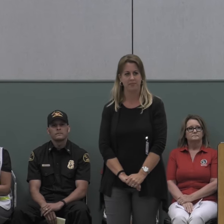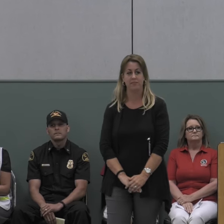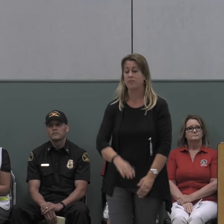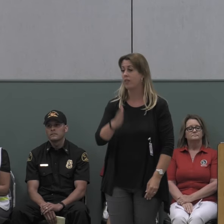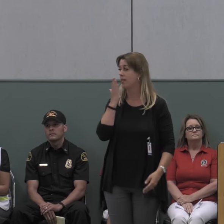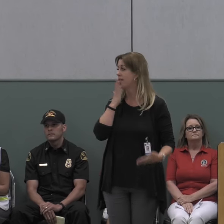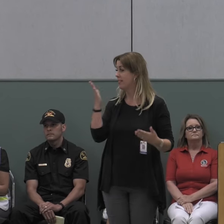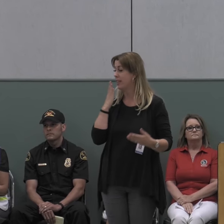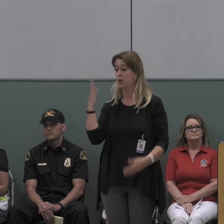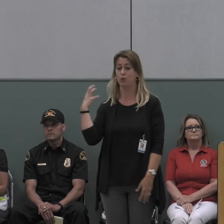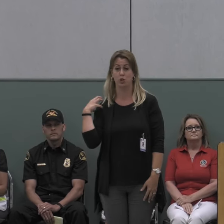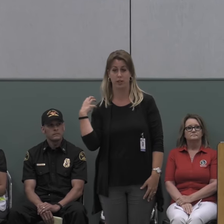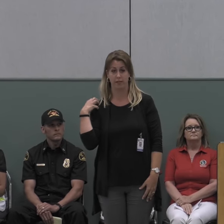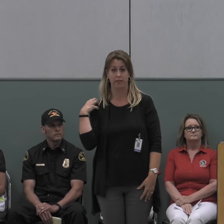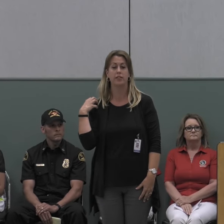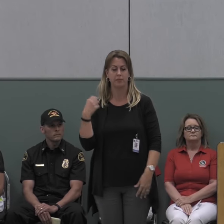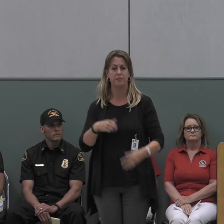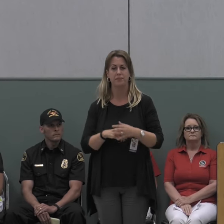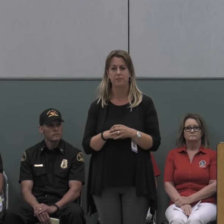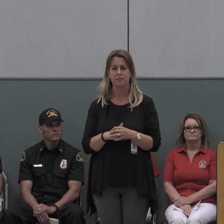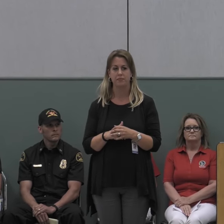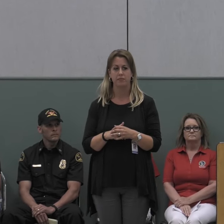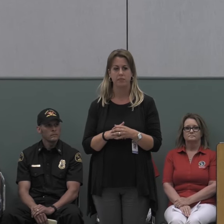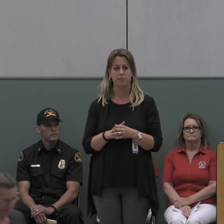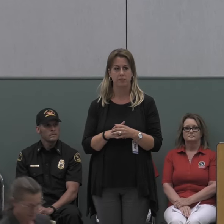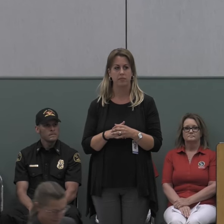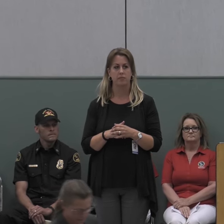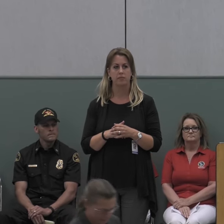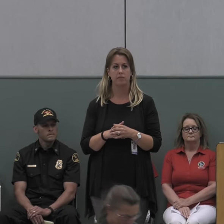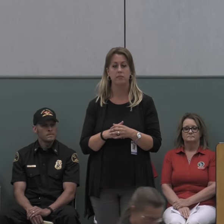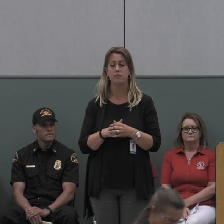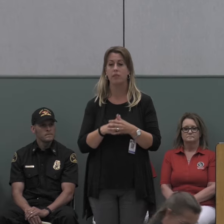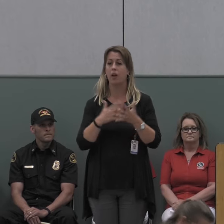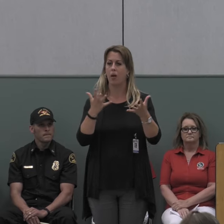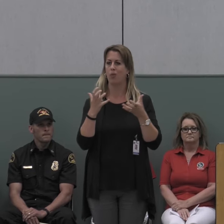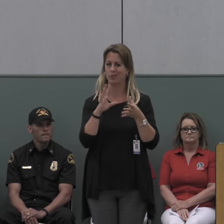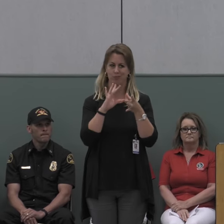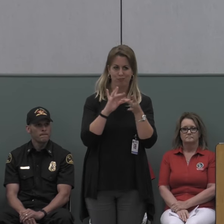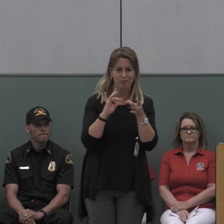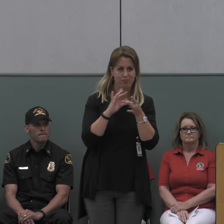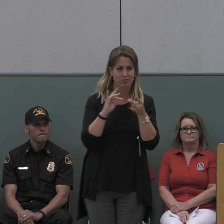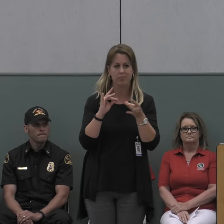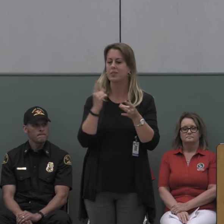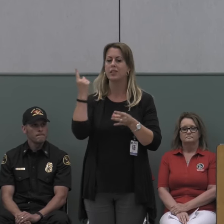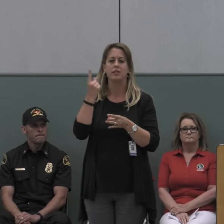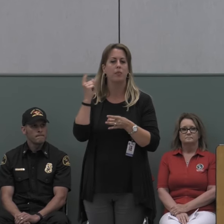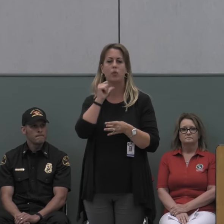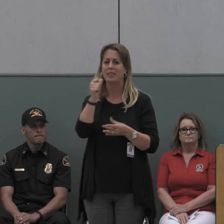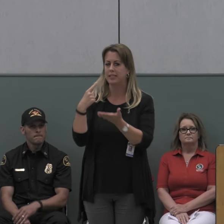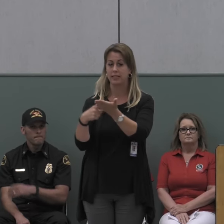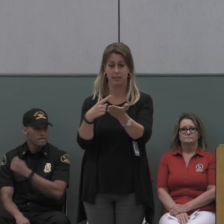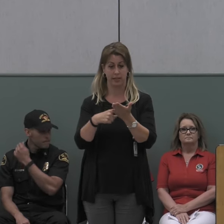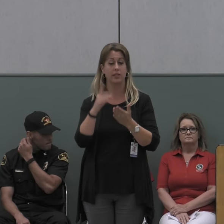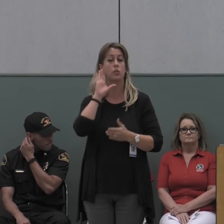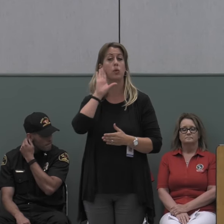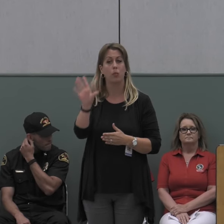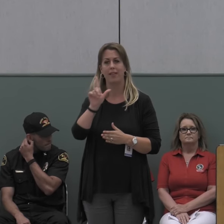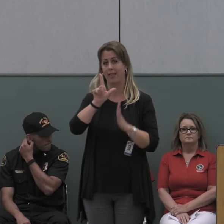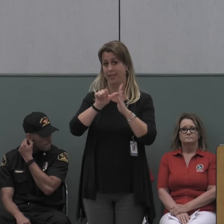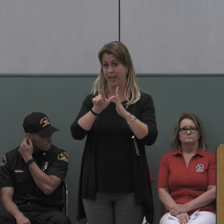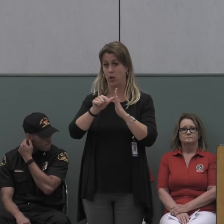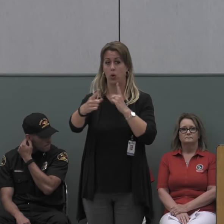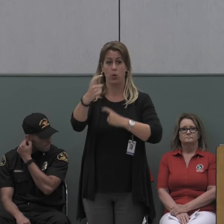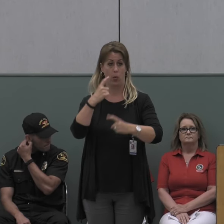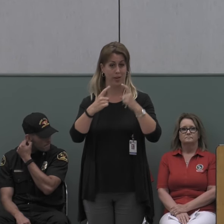Thank you, Chief. So just to kind of go along a little bit that I didn't get to touch on, we are going to have questions and answers.